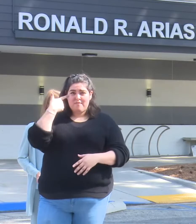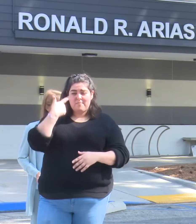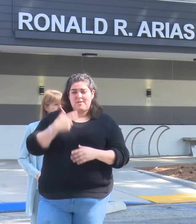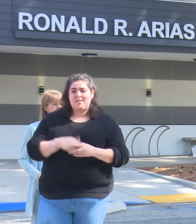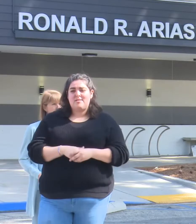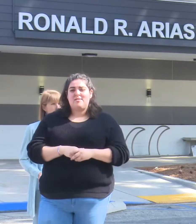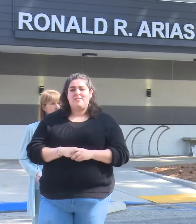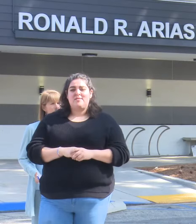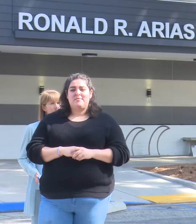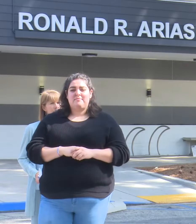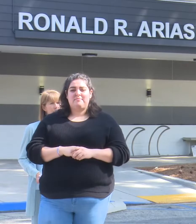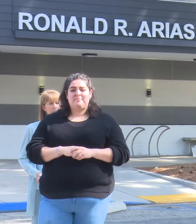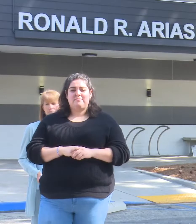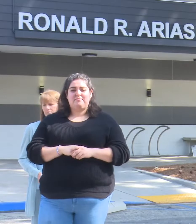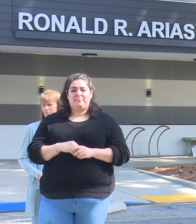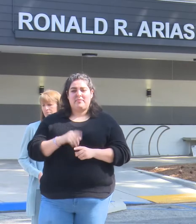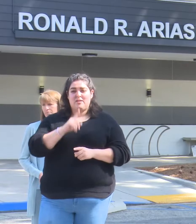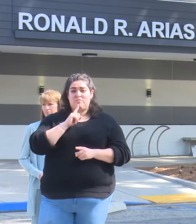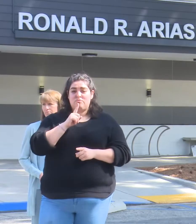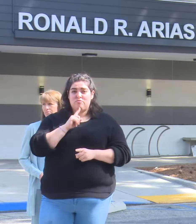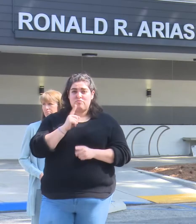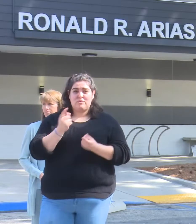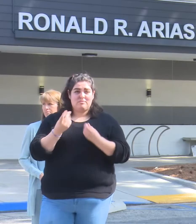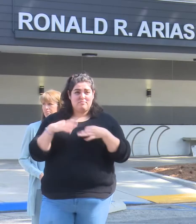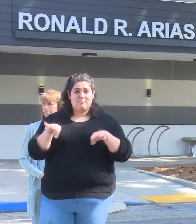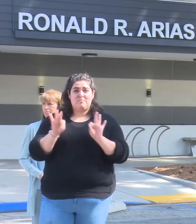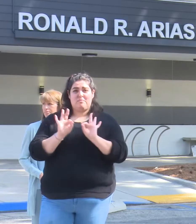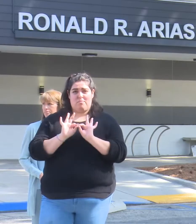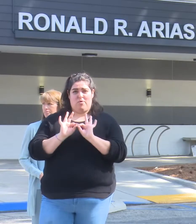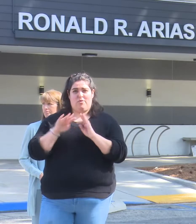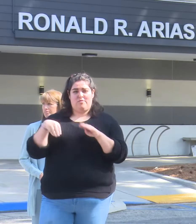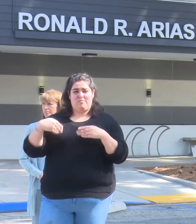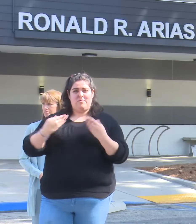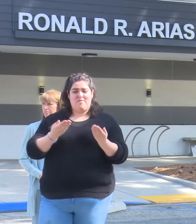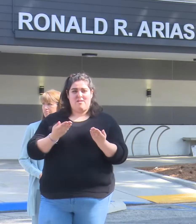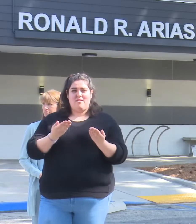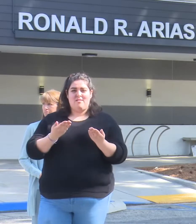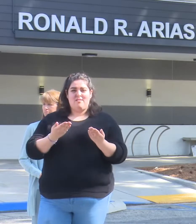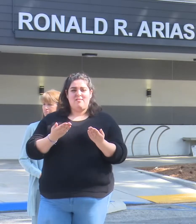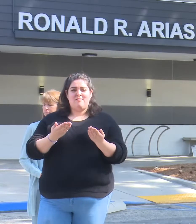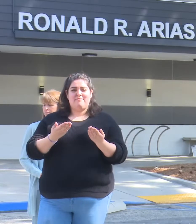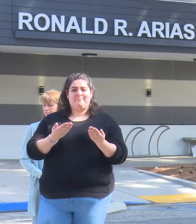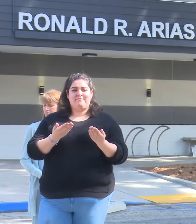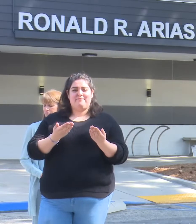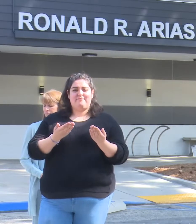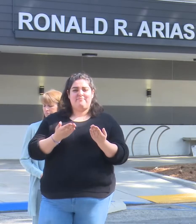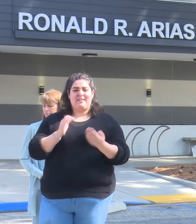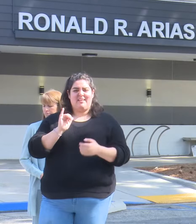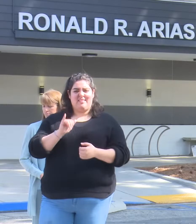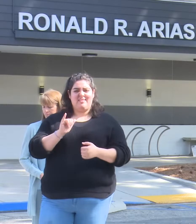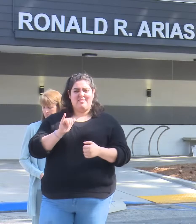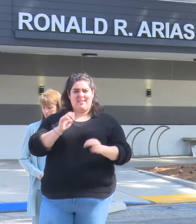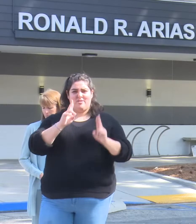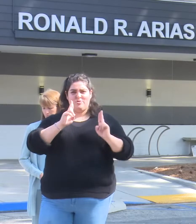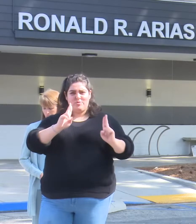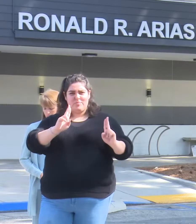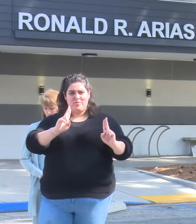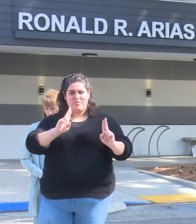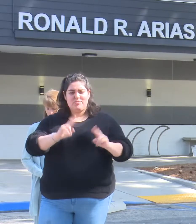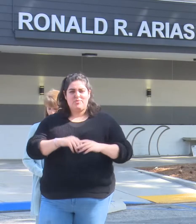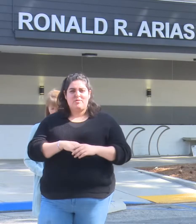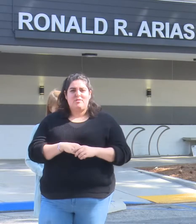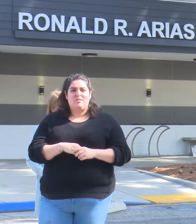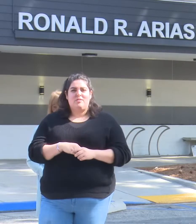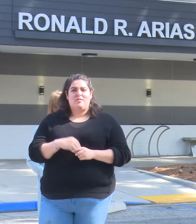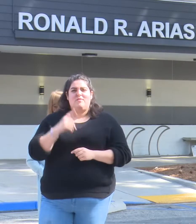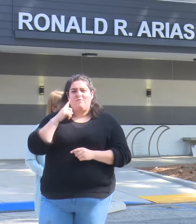institutions. And it's important to provide that kind of tribute to